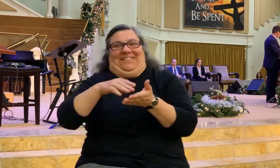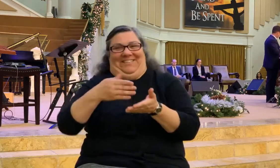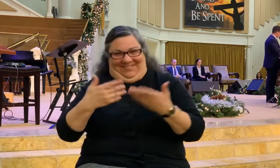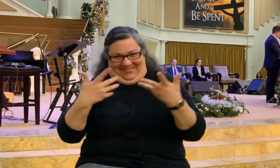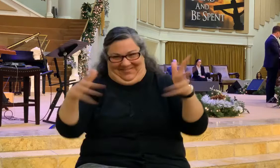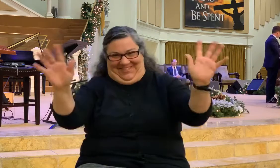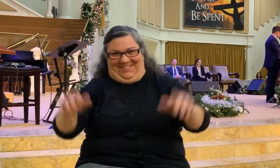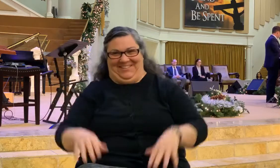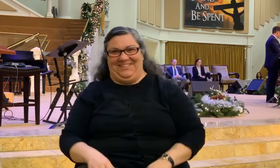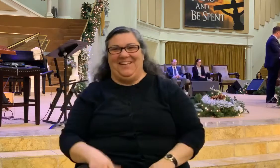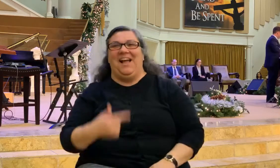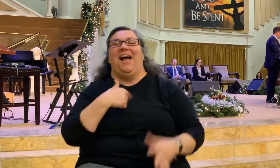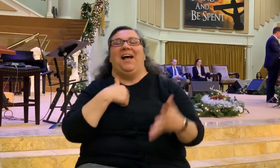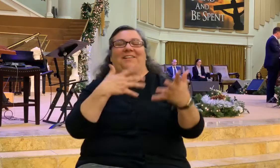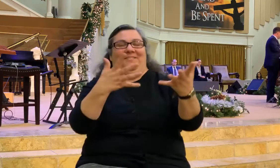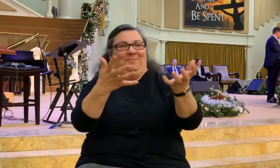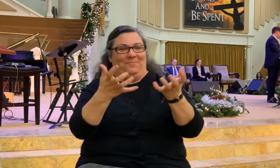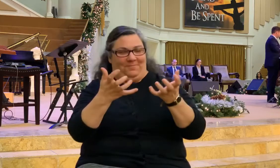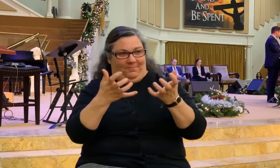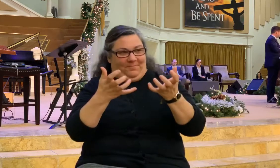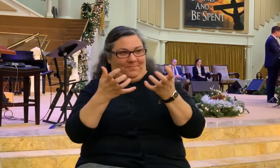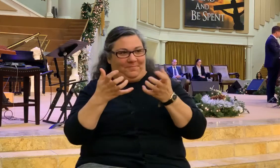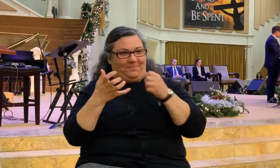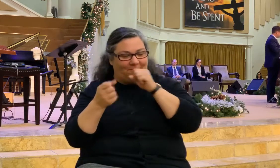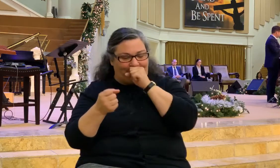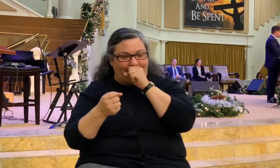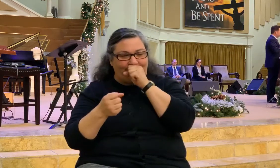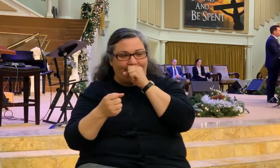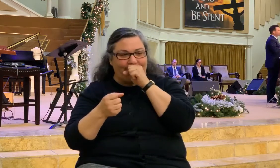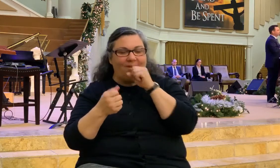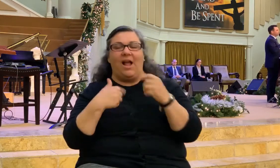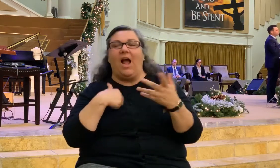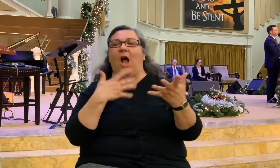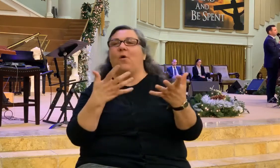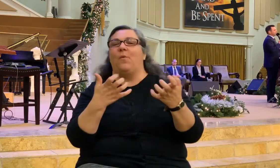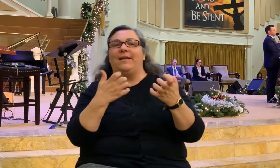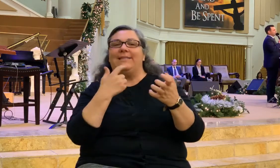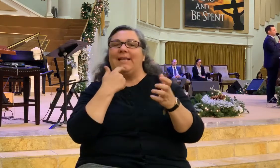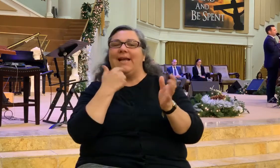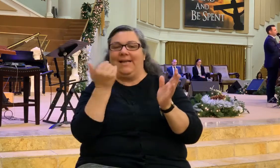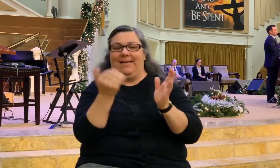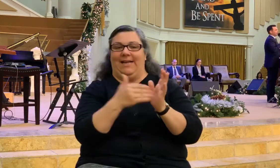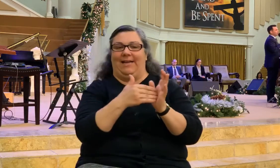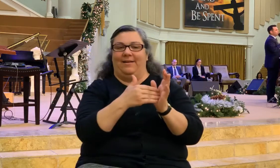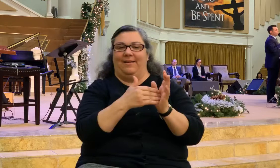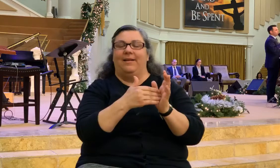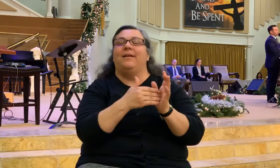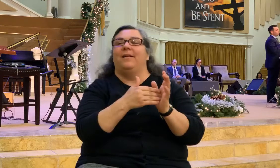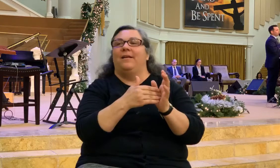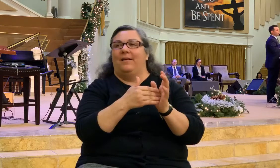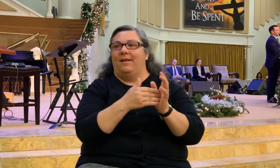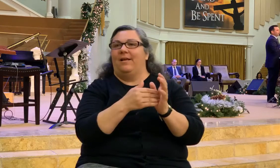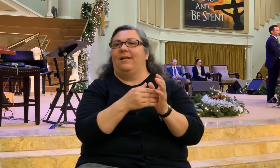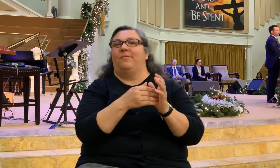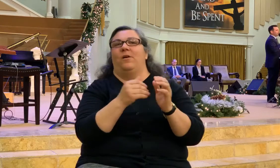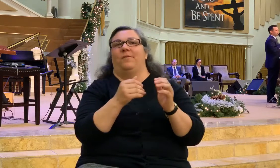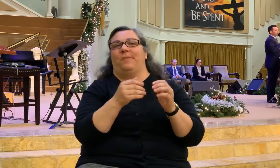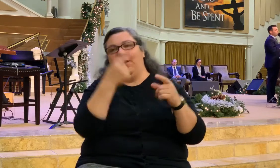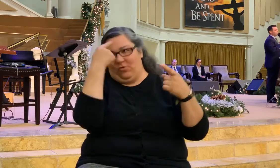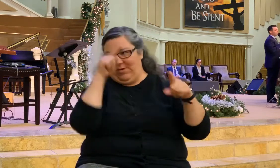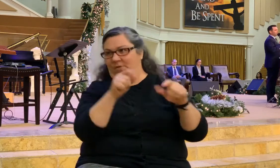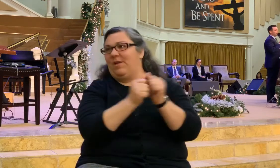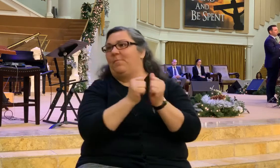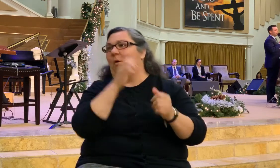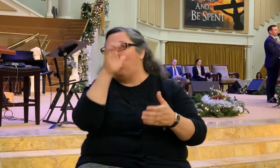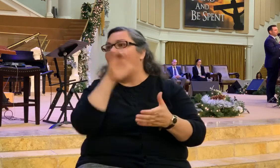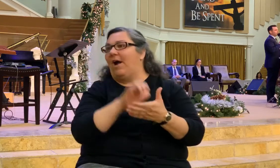I want to echo the sentiments of my wife and say how amazing